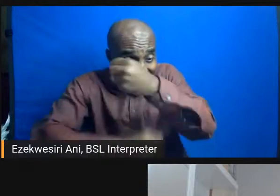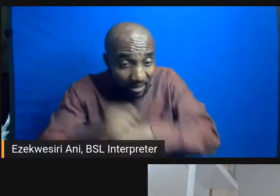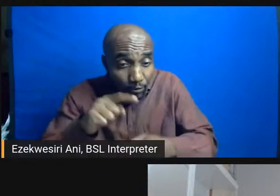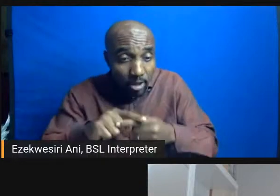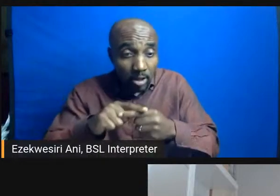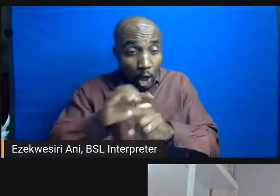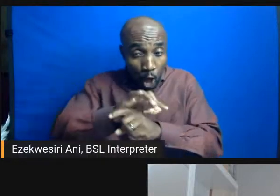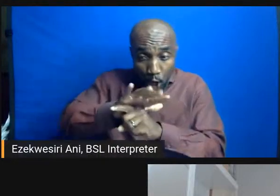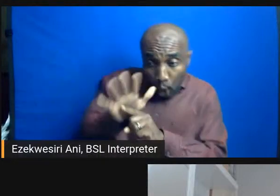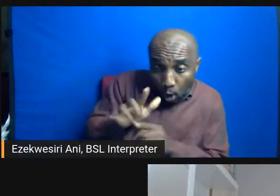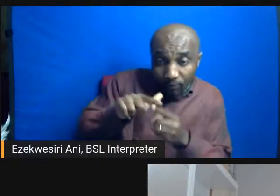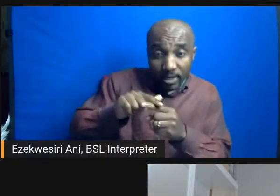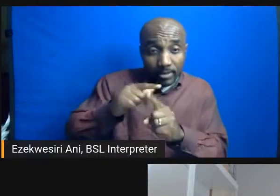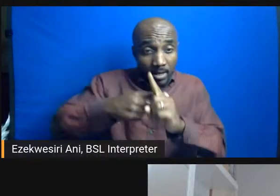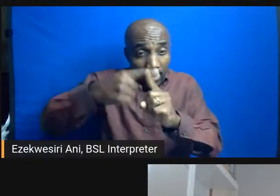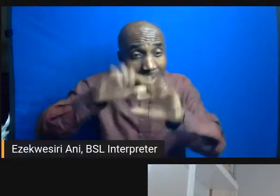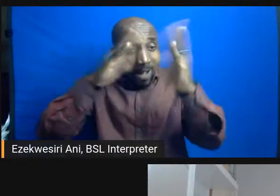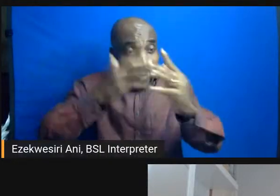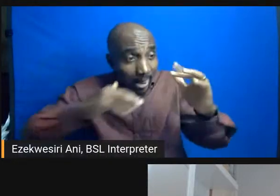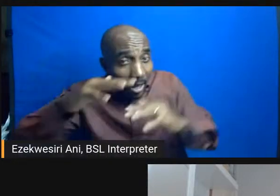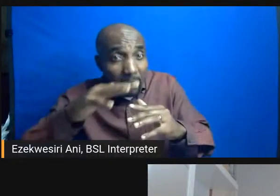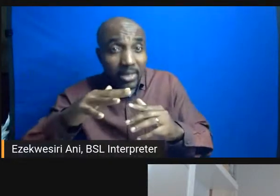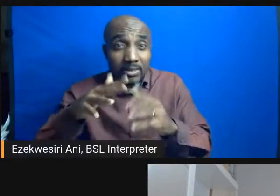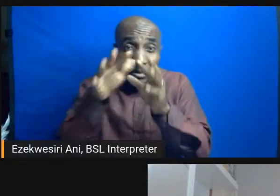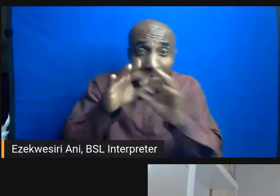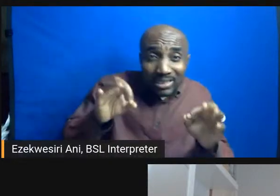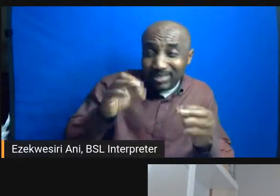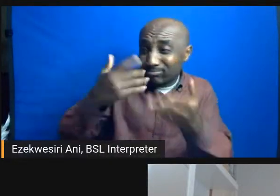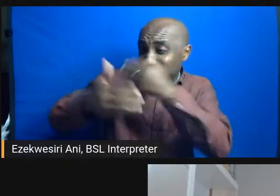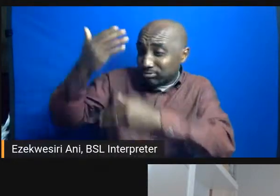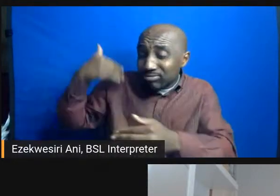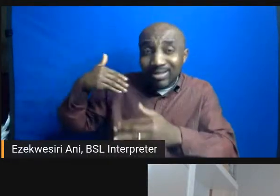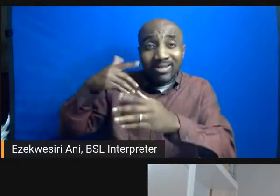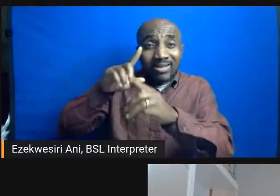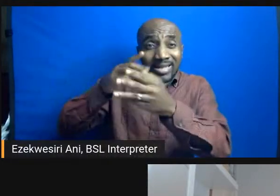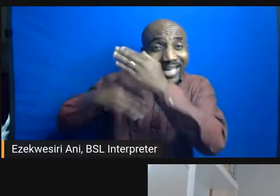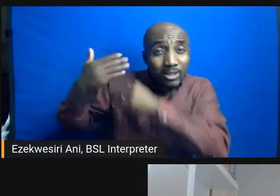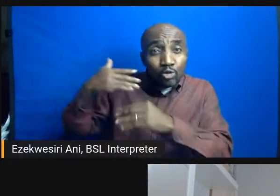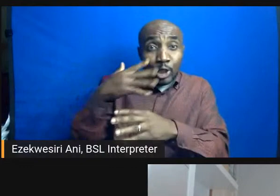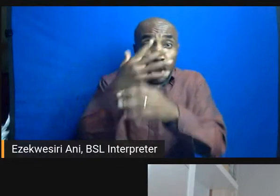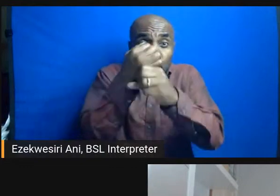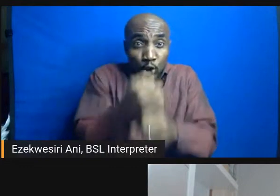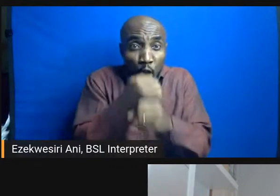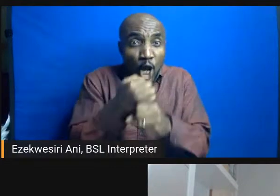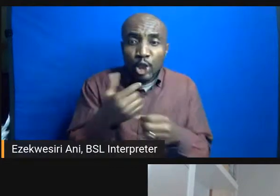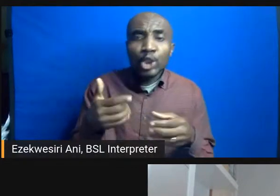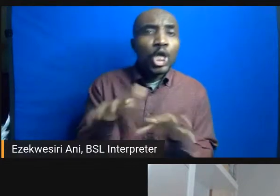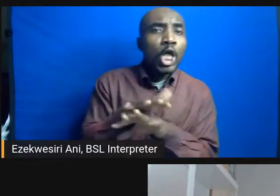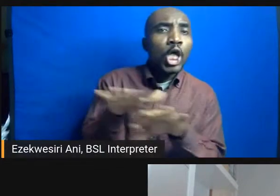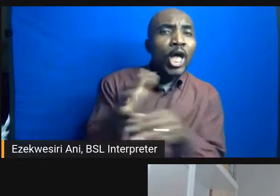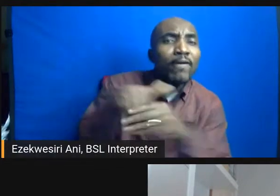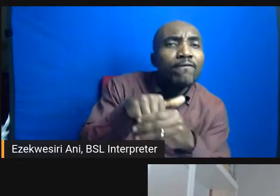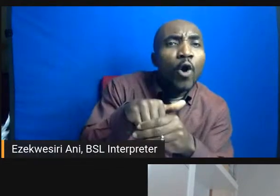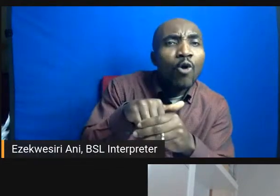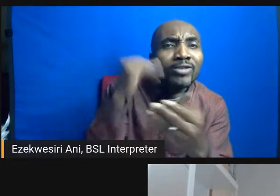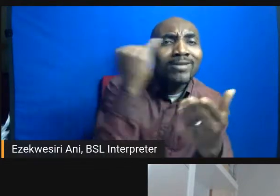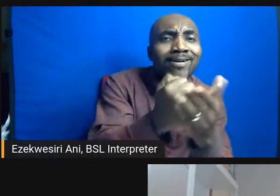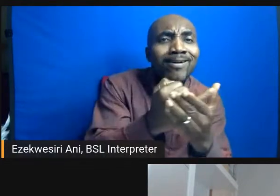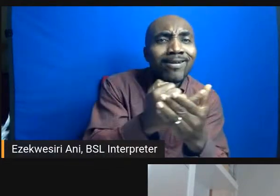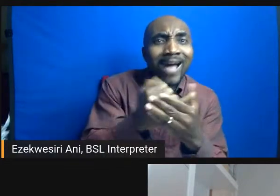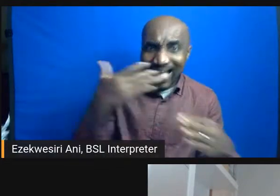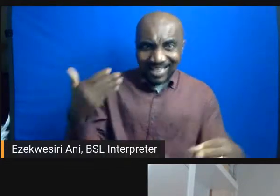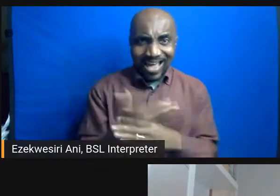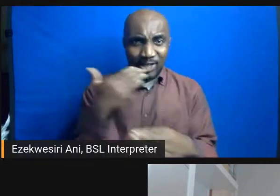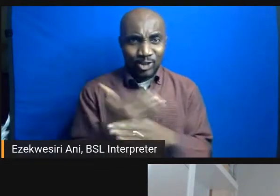climate crisis, police brutality, our historical giants, church complicity, and grounded it all in the need for